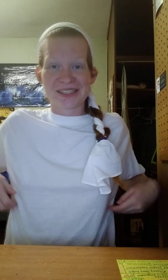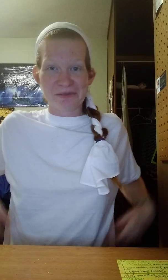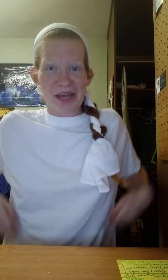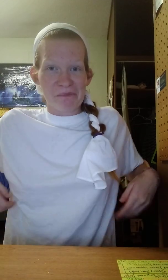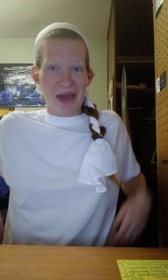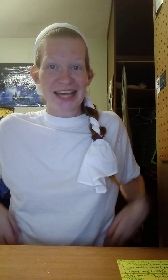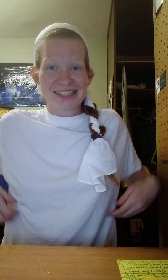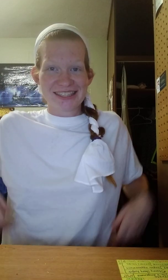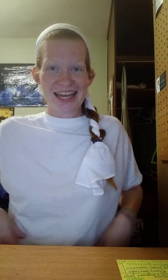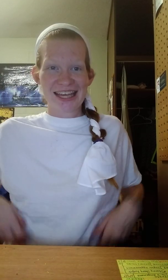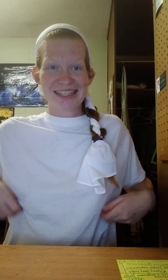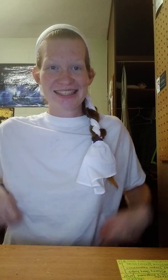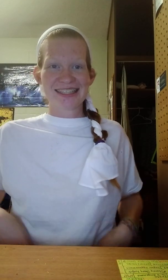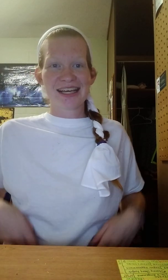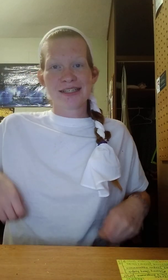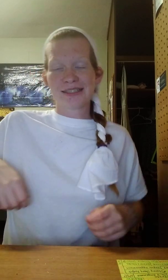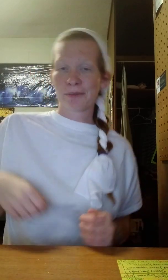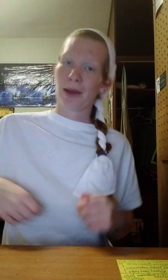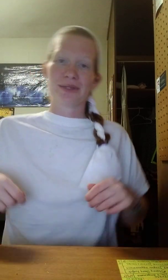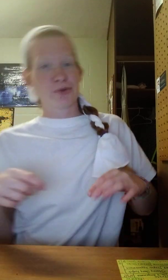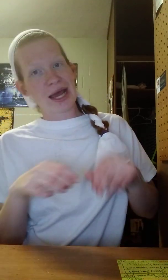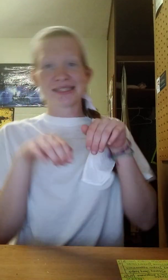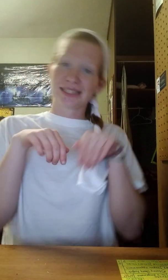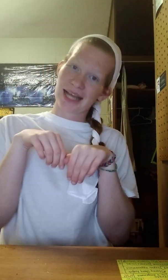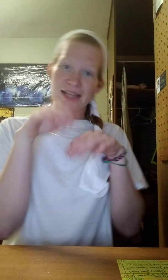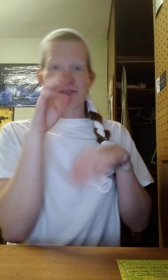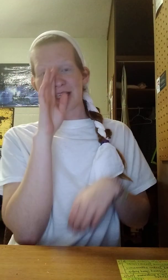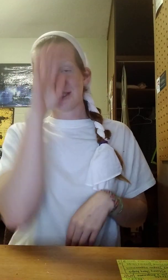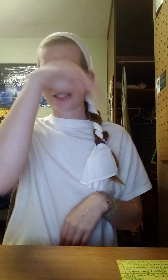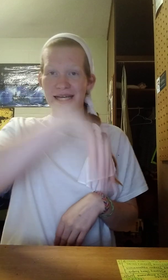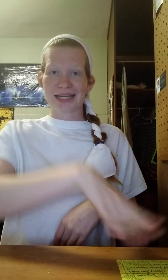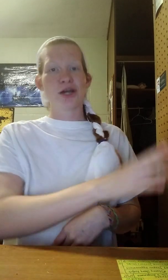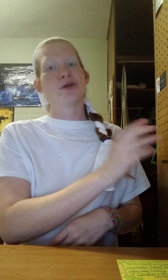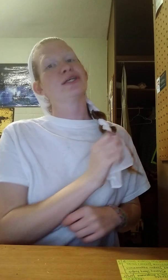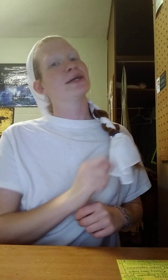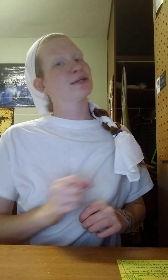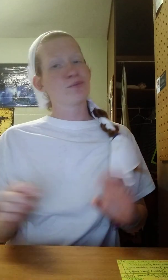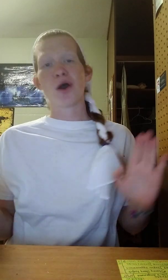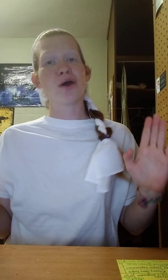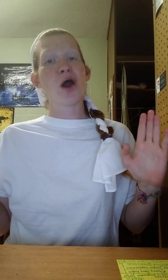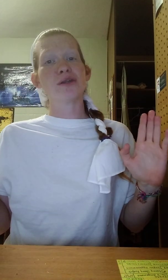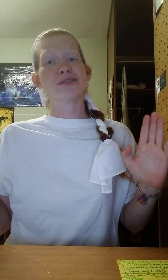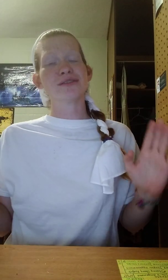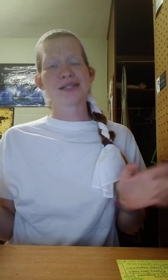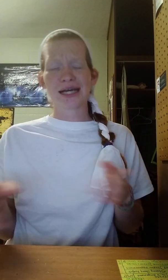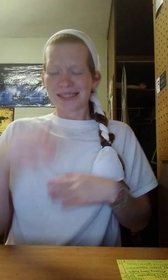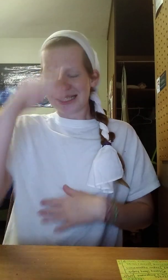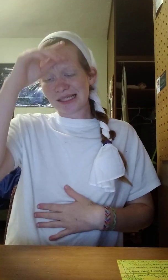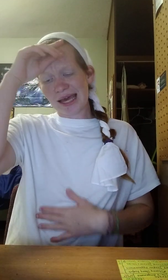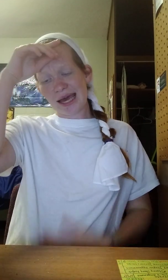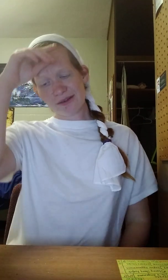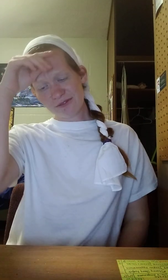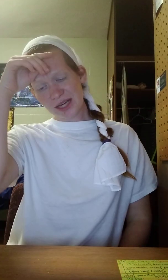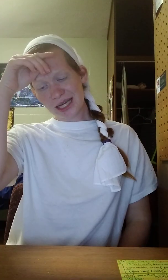some chimpanzees, some cats and rats and elephants, but Lord, I'm so forlorn, I just can't see